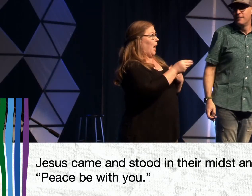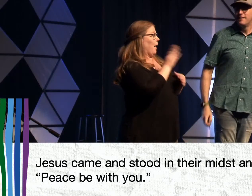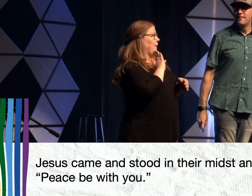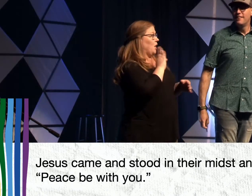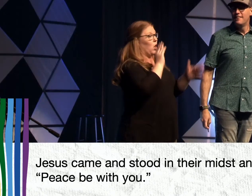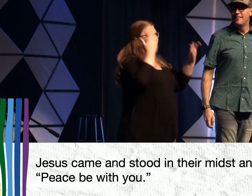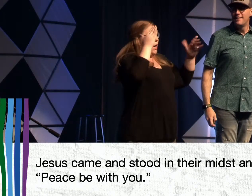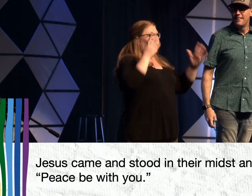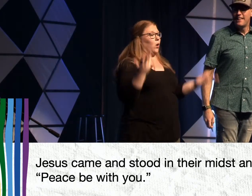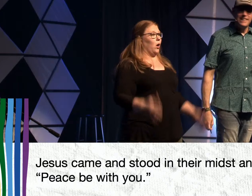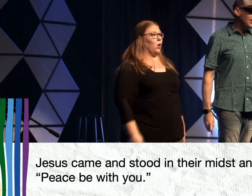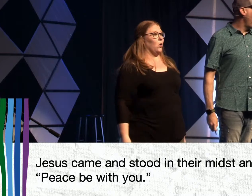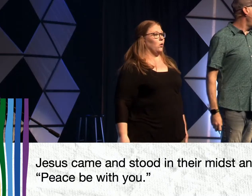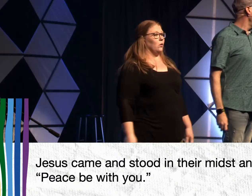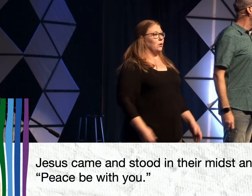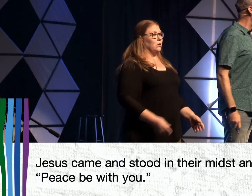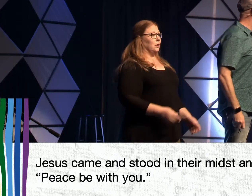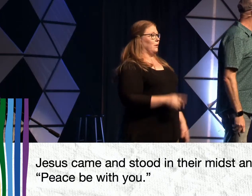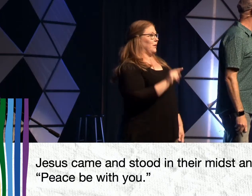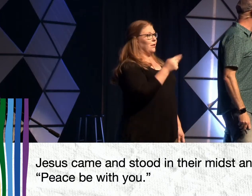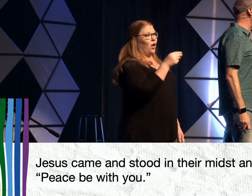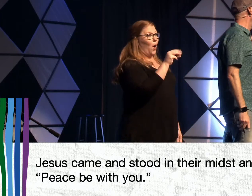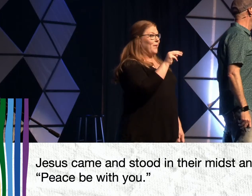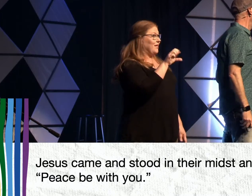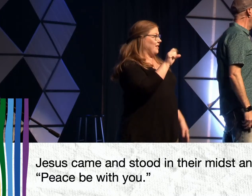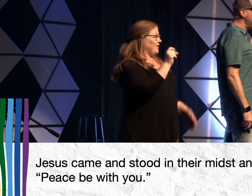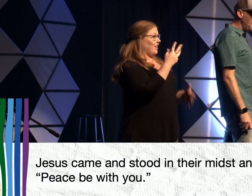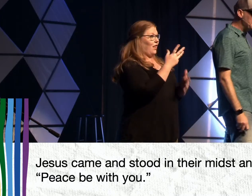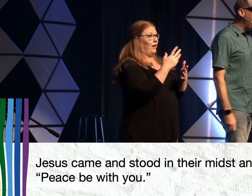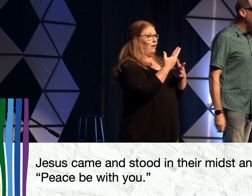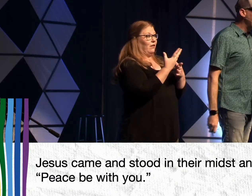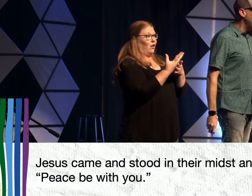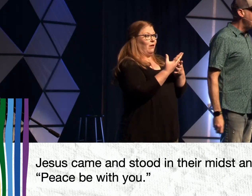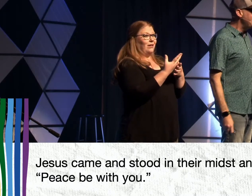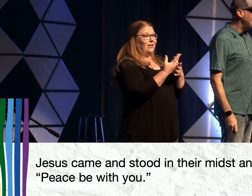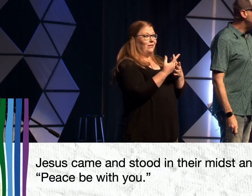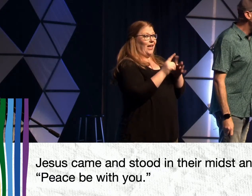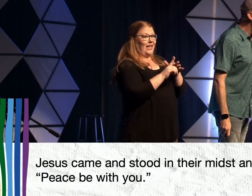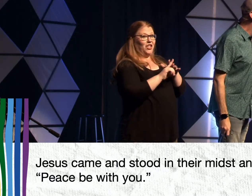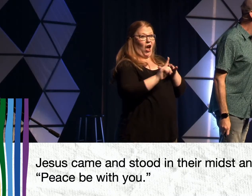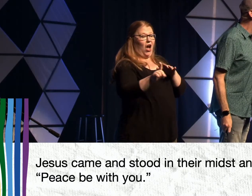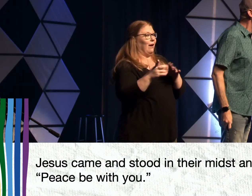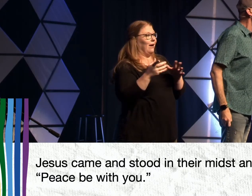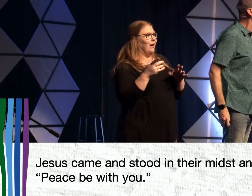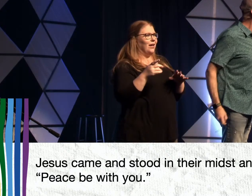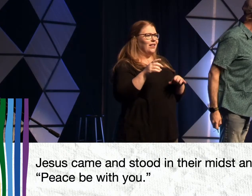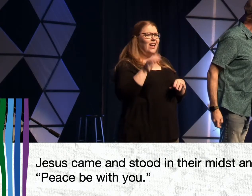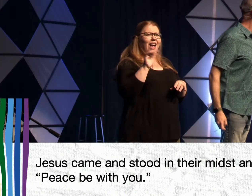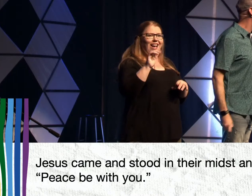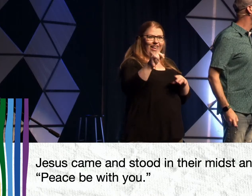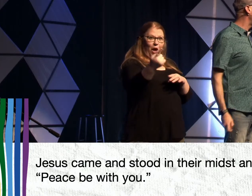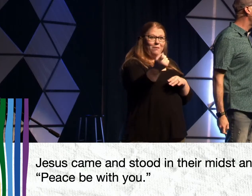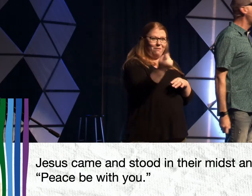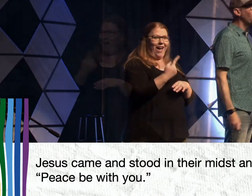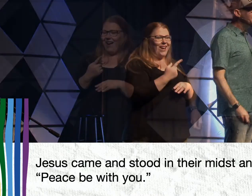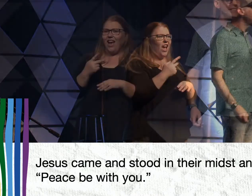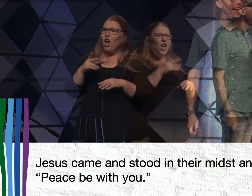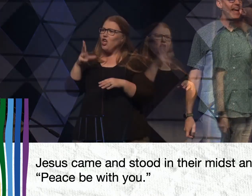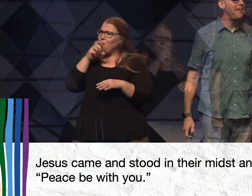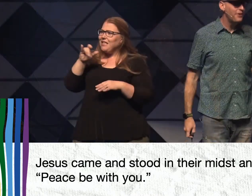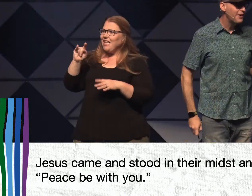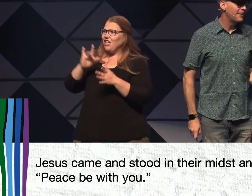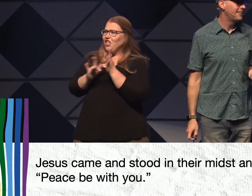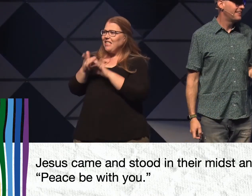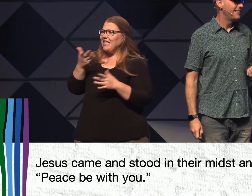know. He's gone. Thomas, he's out. He comes back and they say, Thomas, you missed it. Jesus was here. Worst